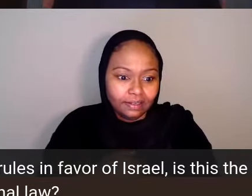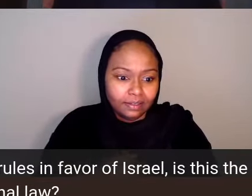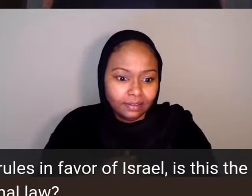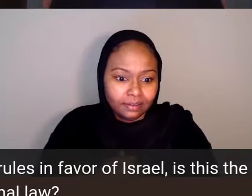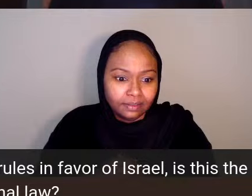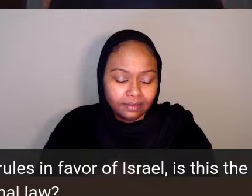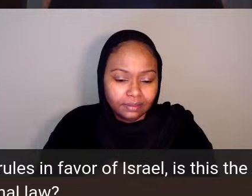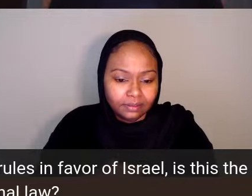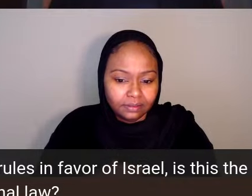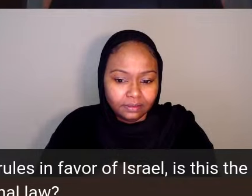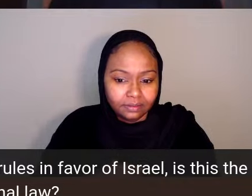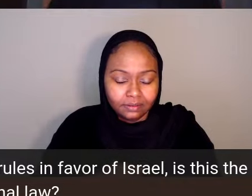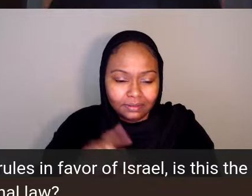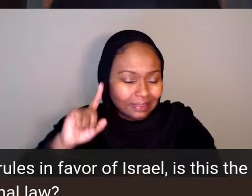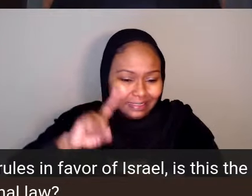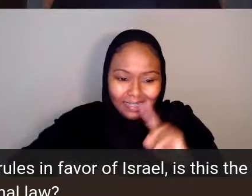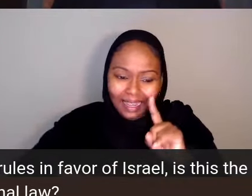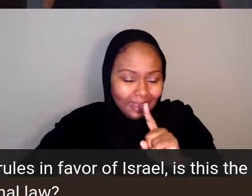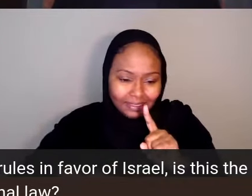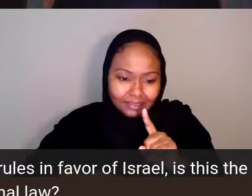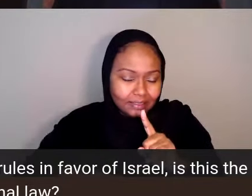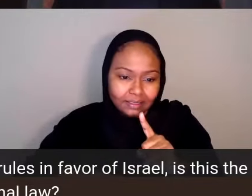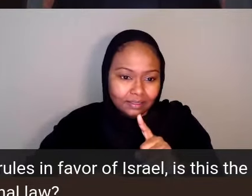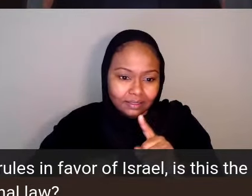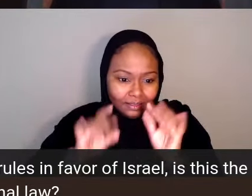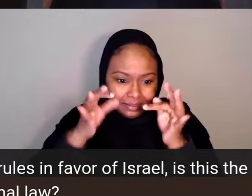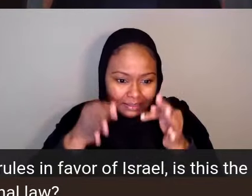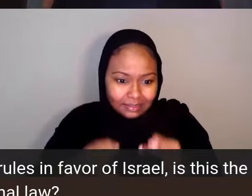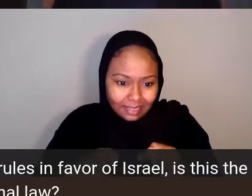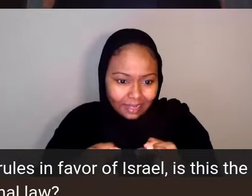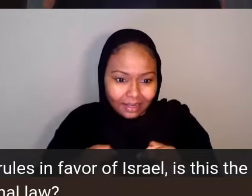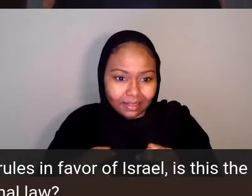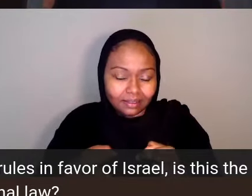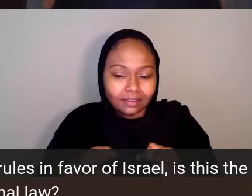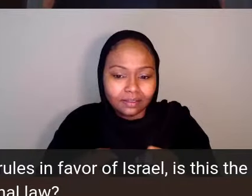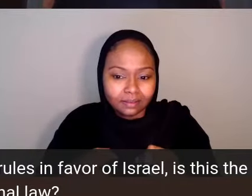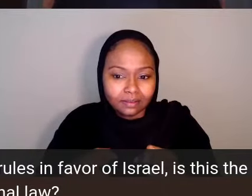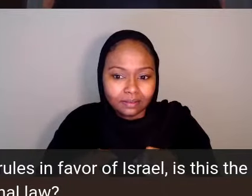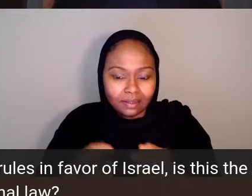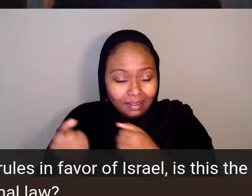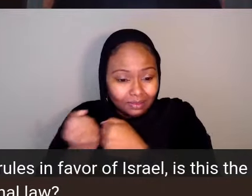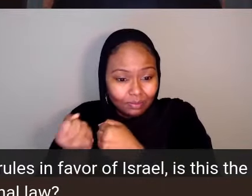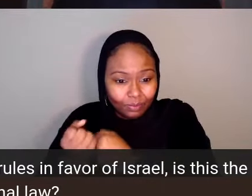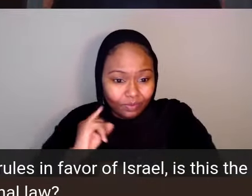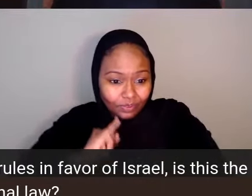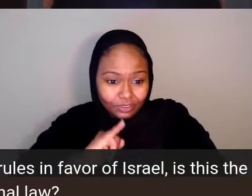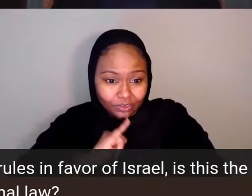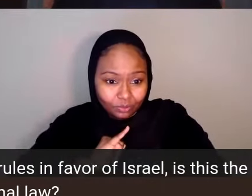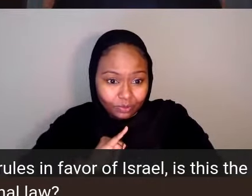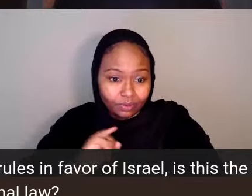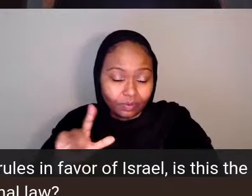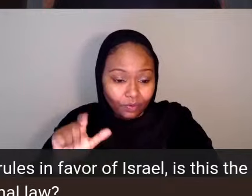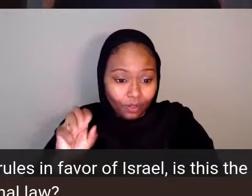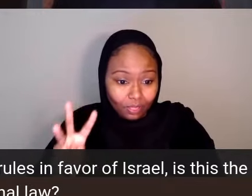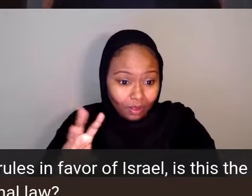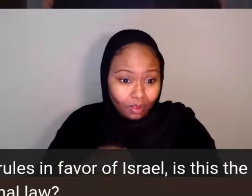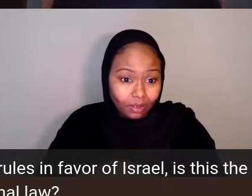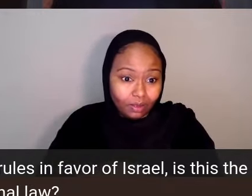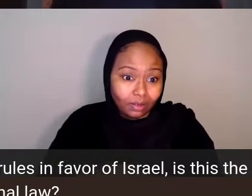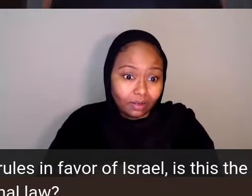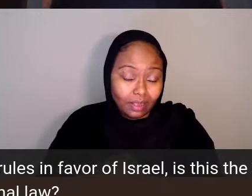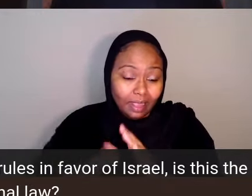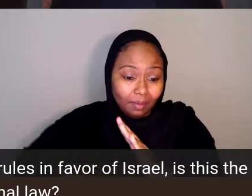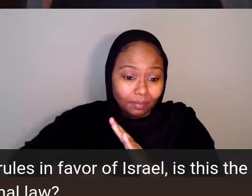really cannot rule in favor of Israel as a matter of law and based on the